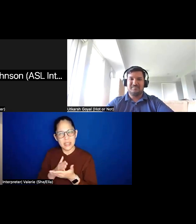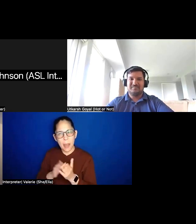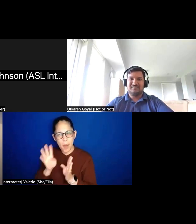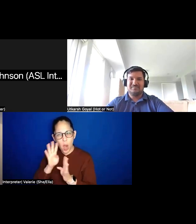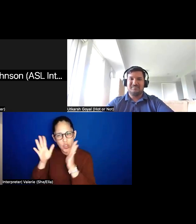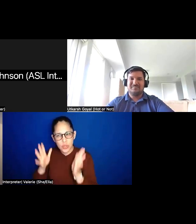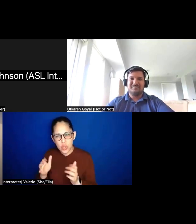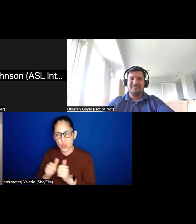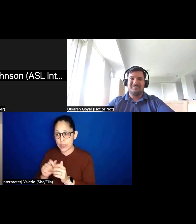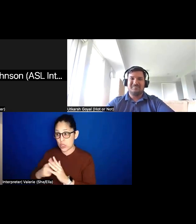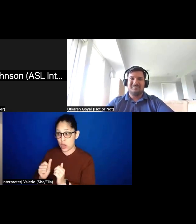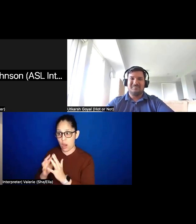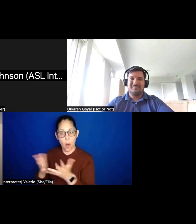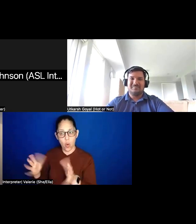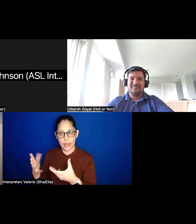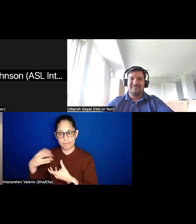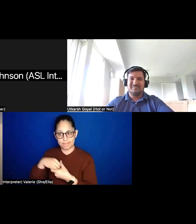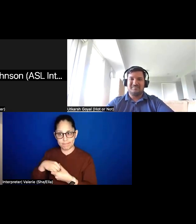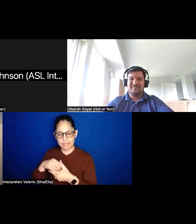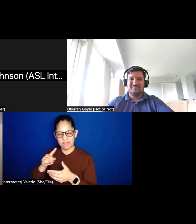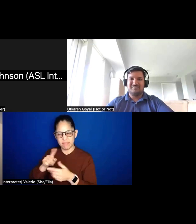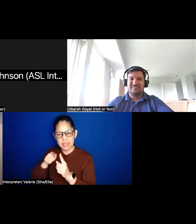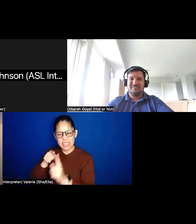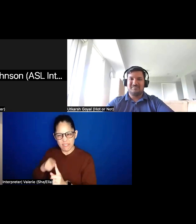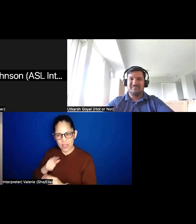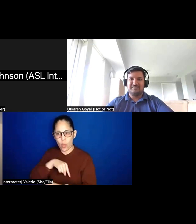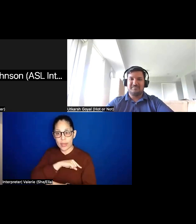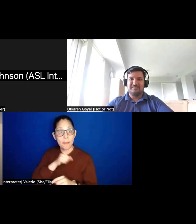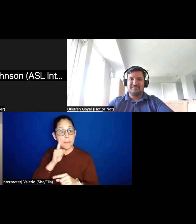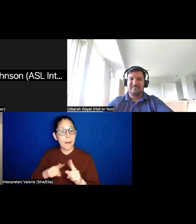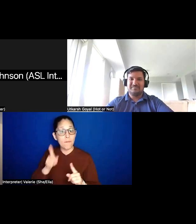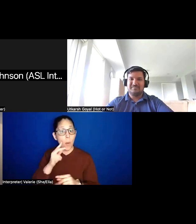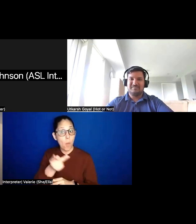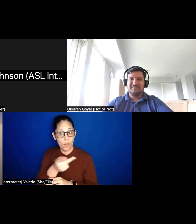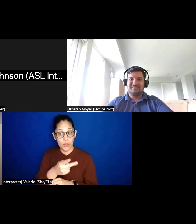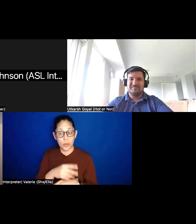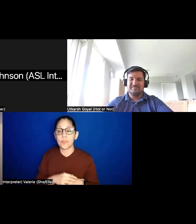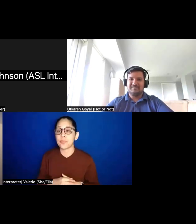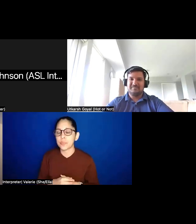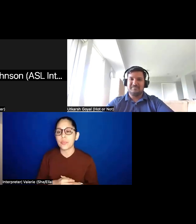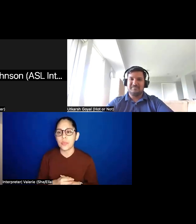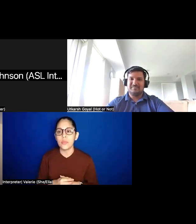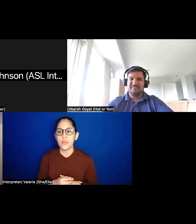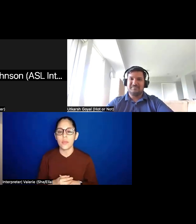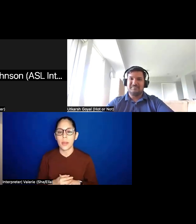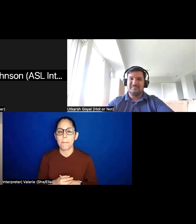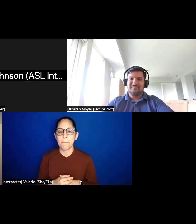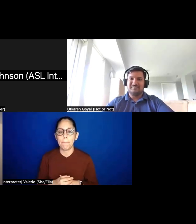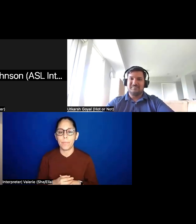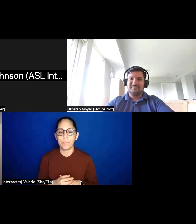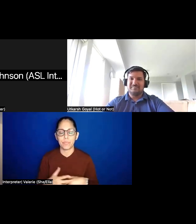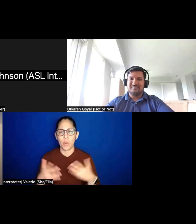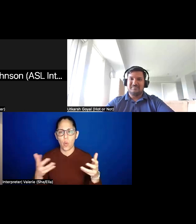really helpful to have. This is for both of you. What qualities did you look for, or do you see in